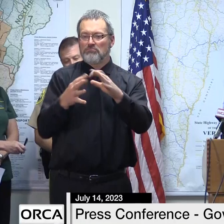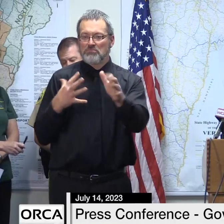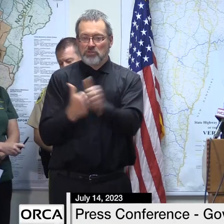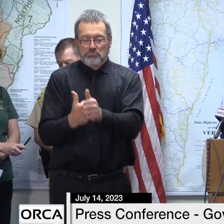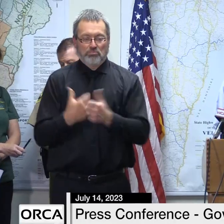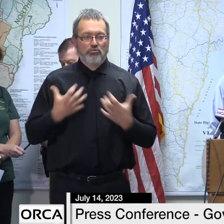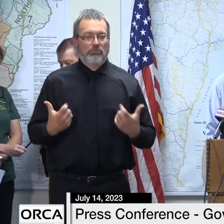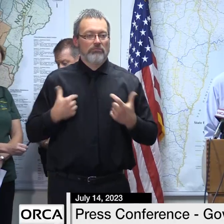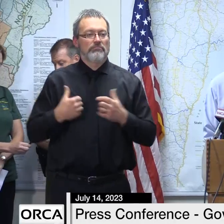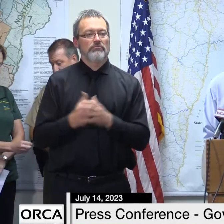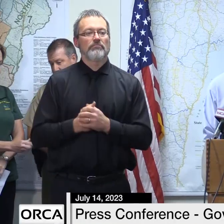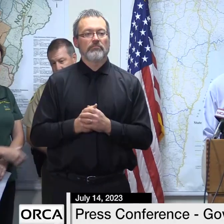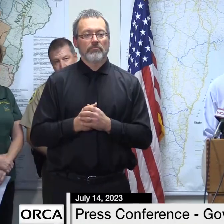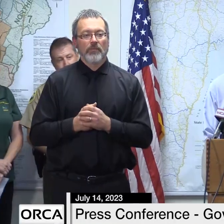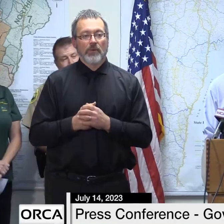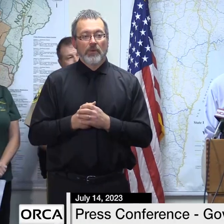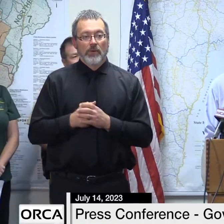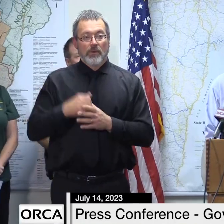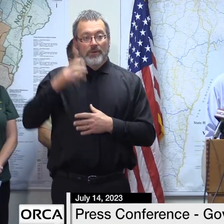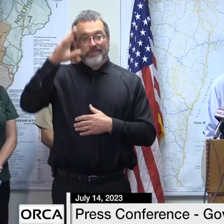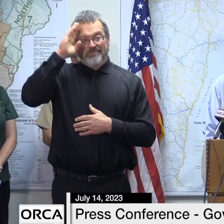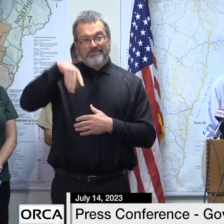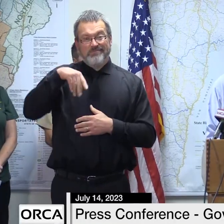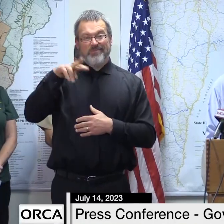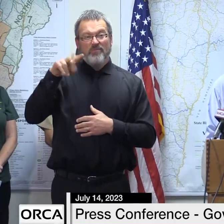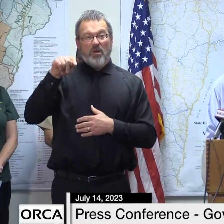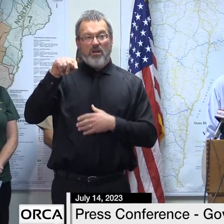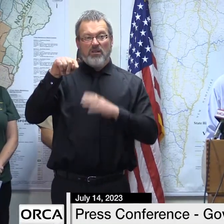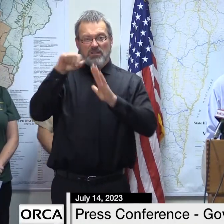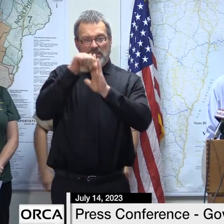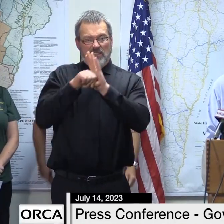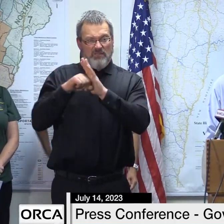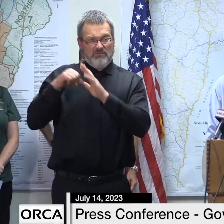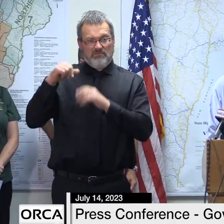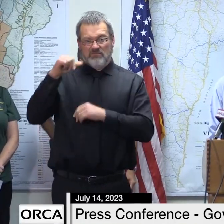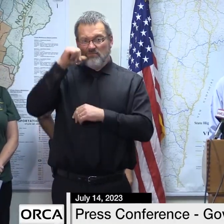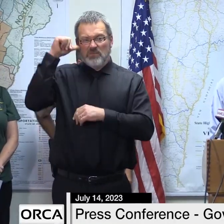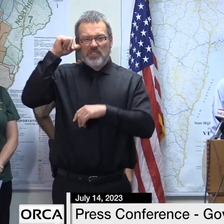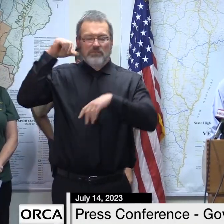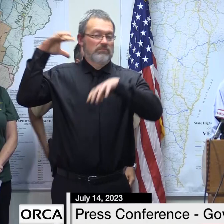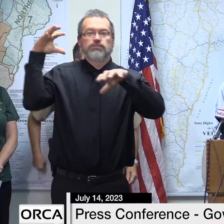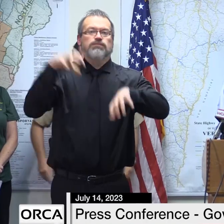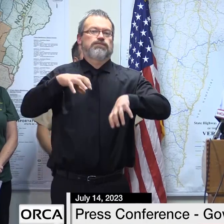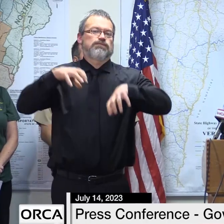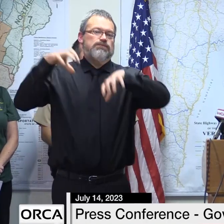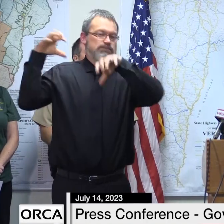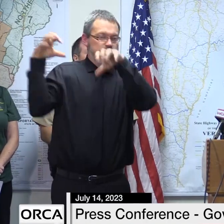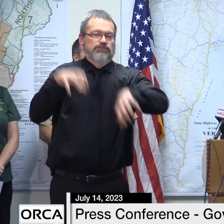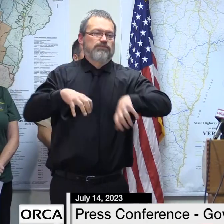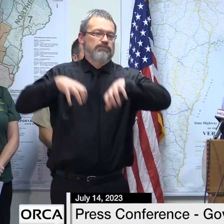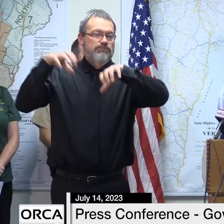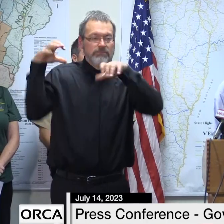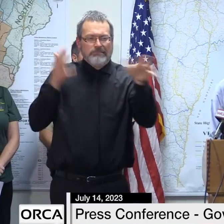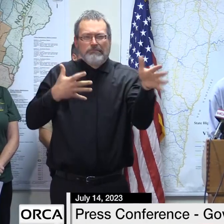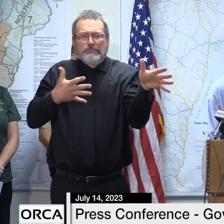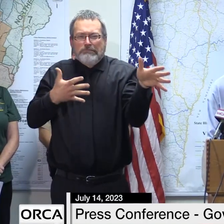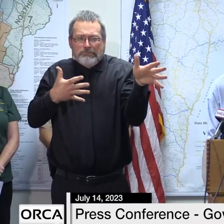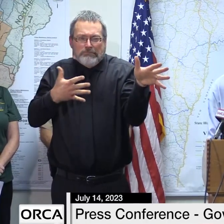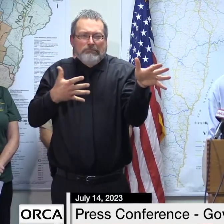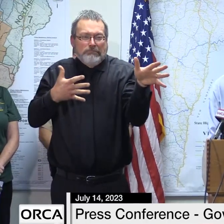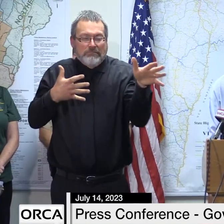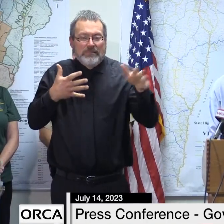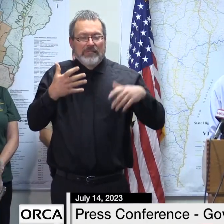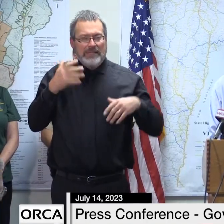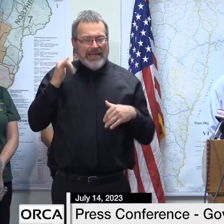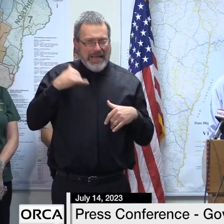We saw parts of Vermont with significant rain and winds yesterday, but overall, we made out better than expected.